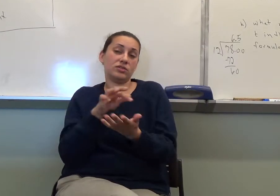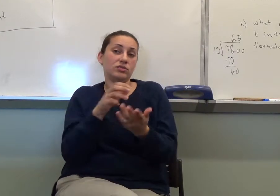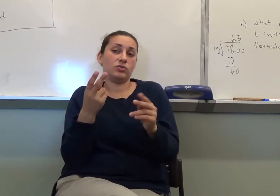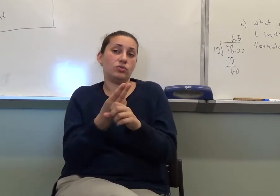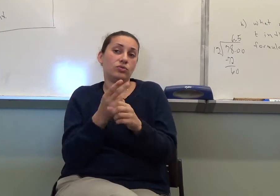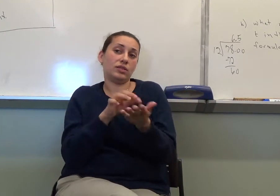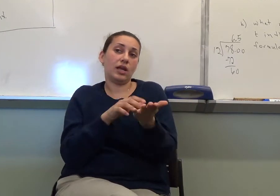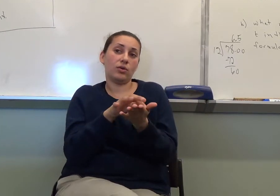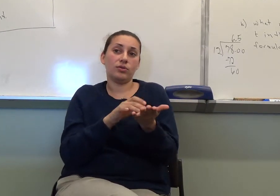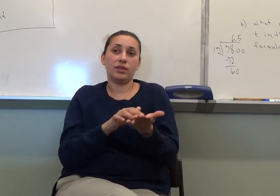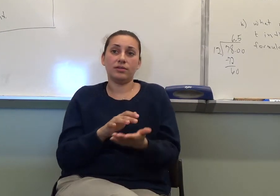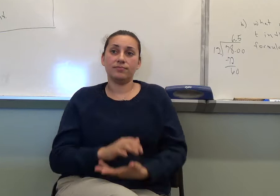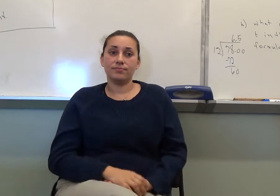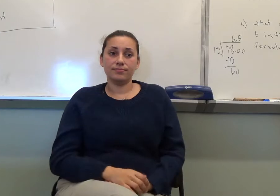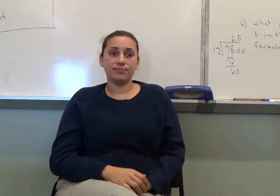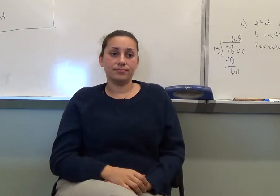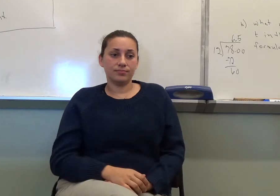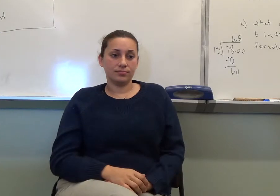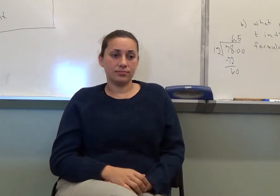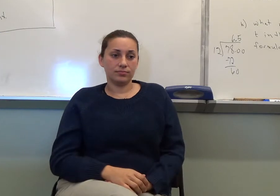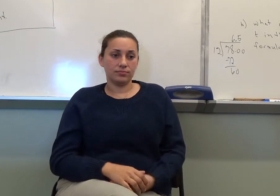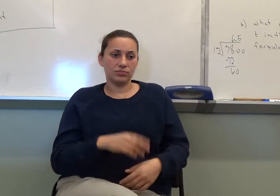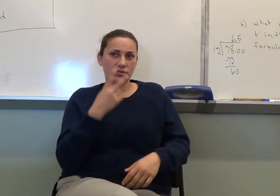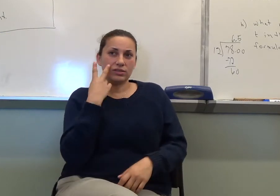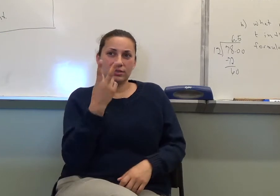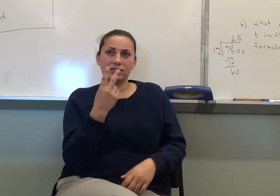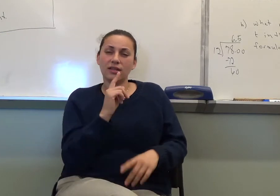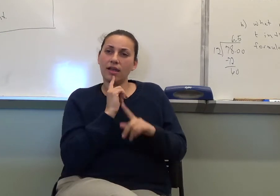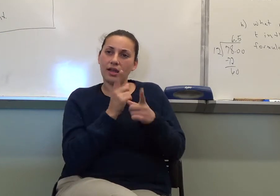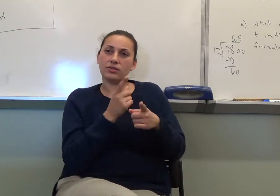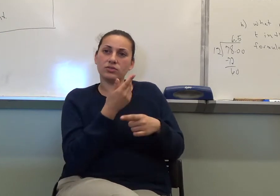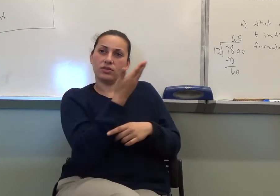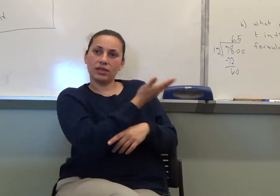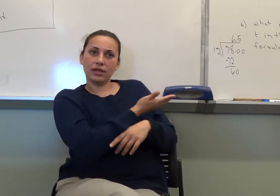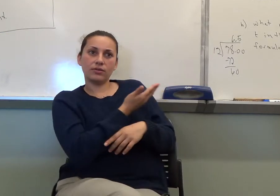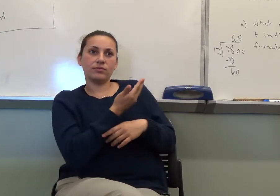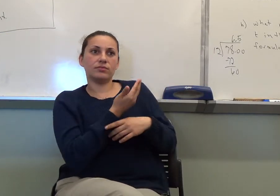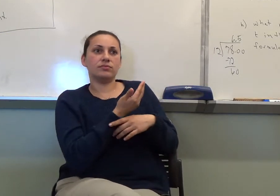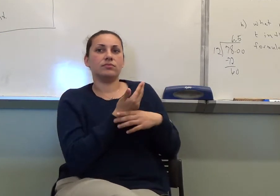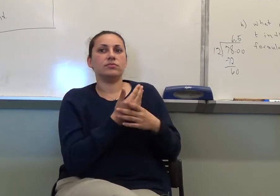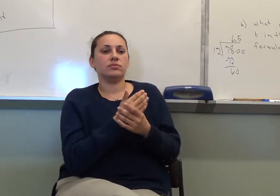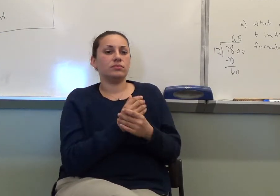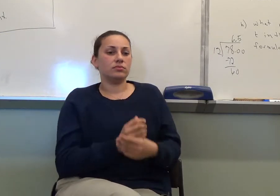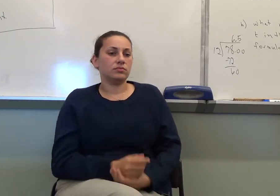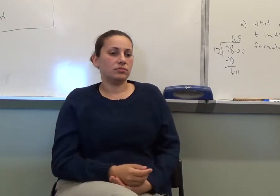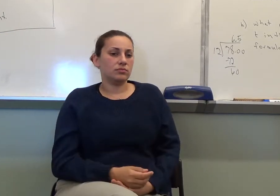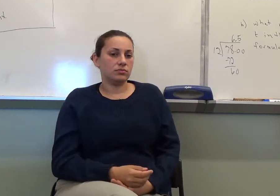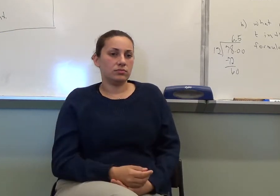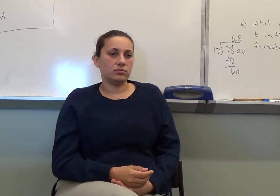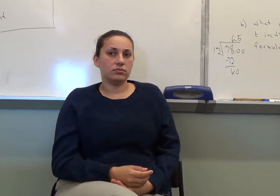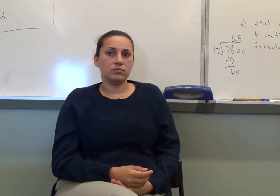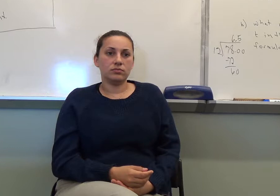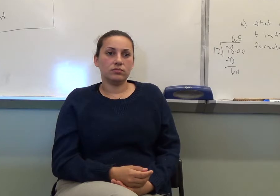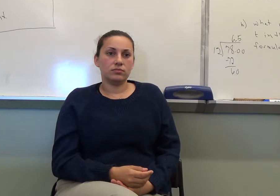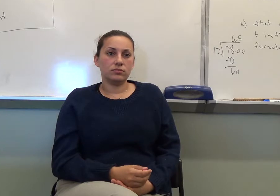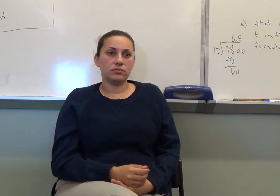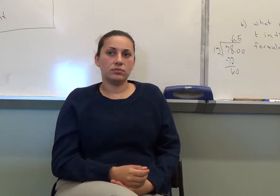see where this, you'll get your answer in a matter of, however fast you put it in there.